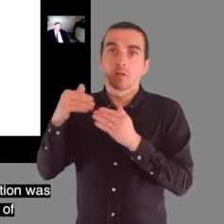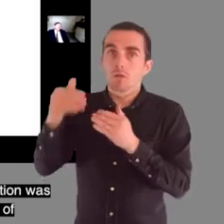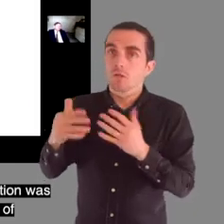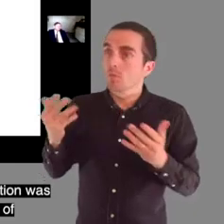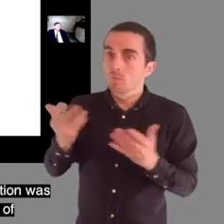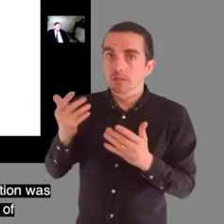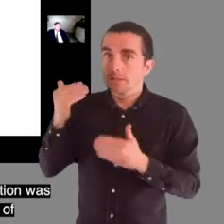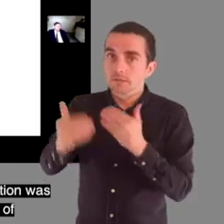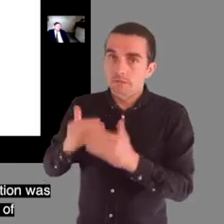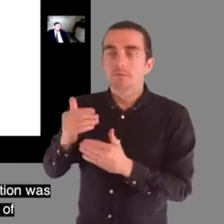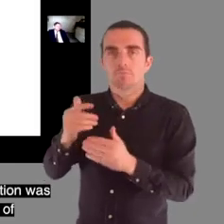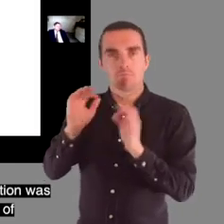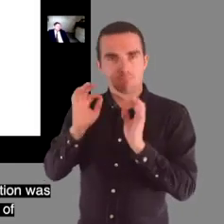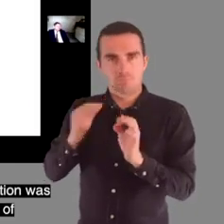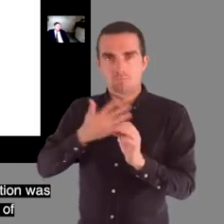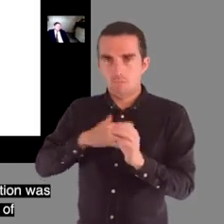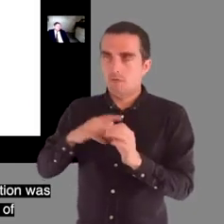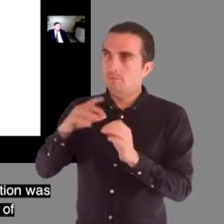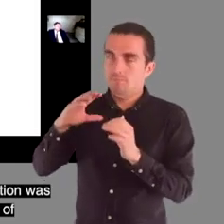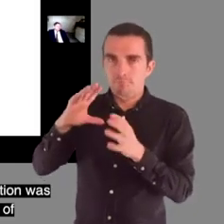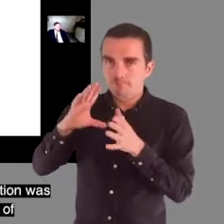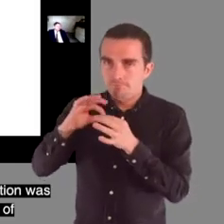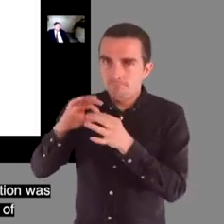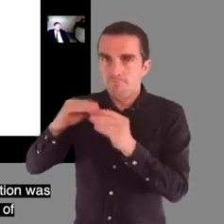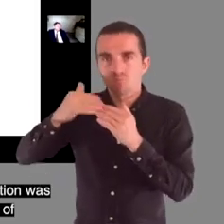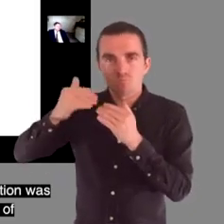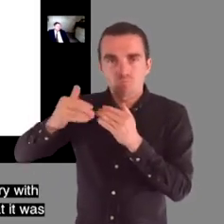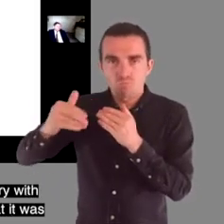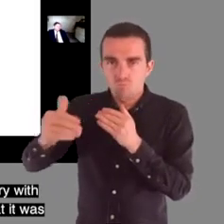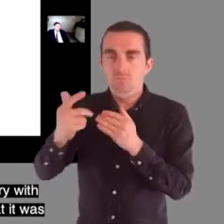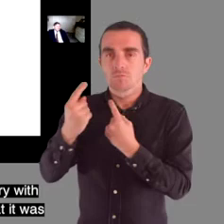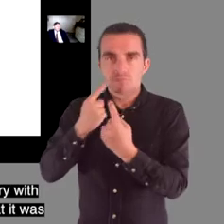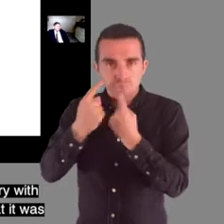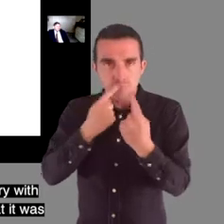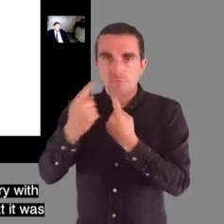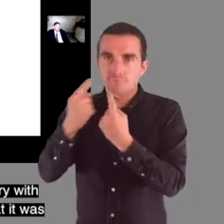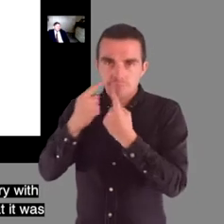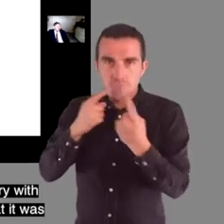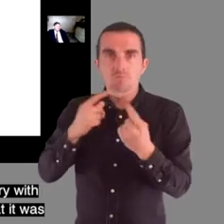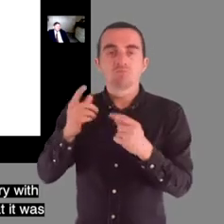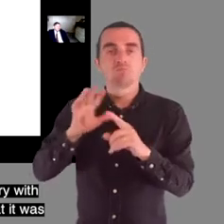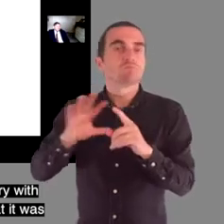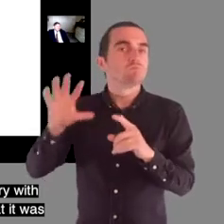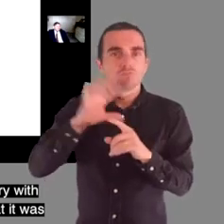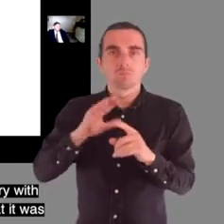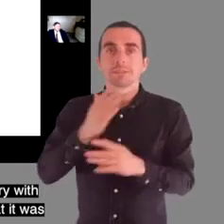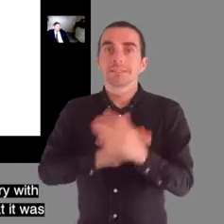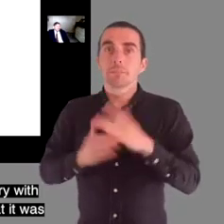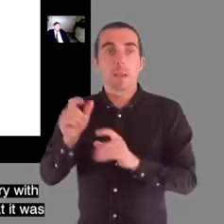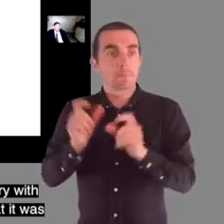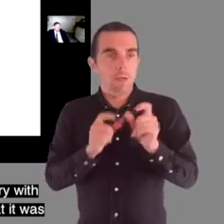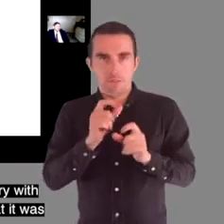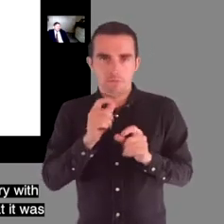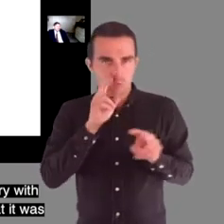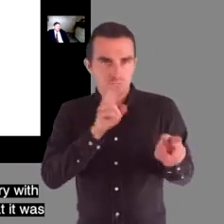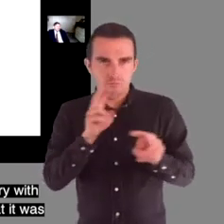after the election was they embarked on a series of consultations across the country with disabled